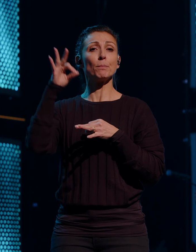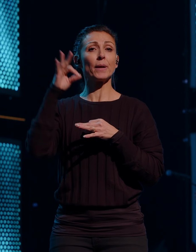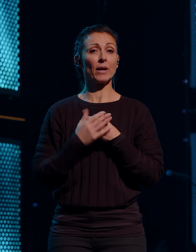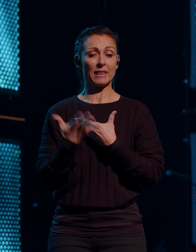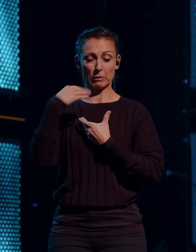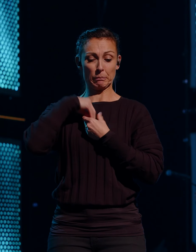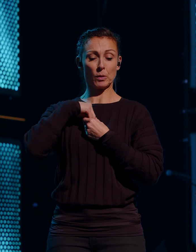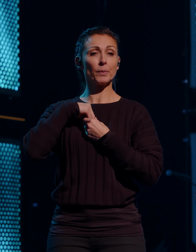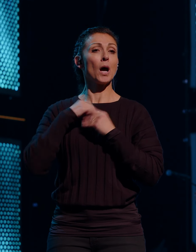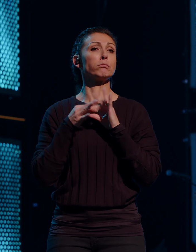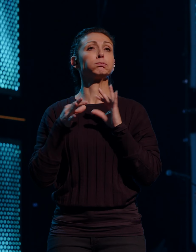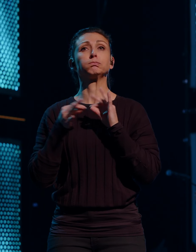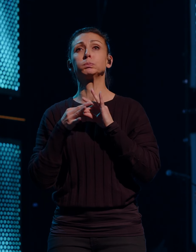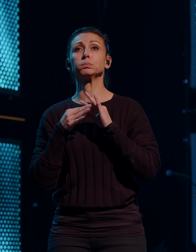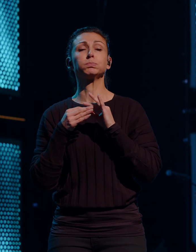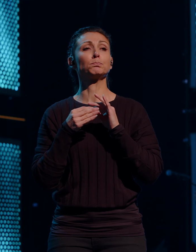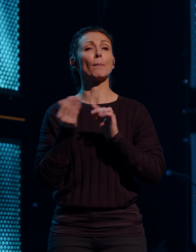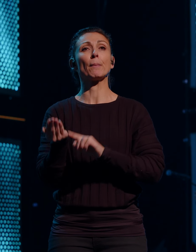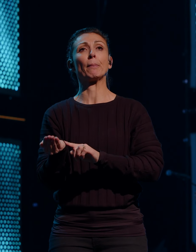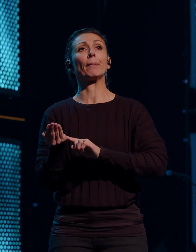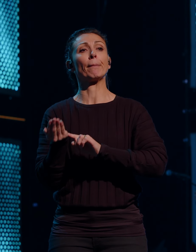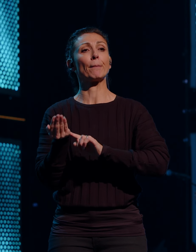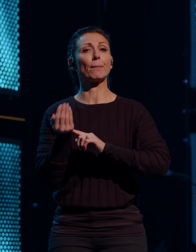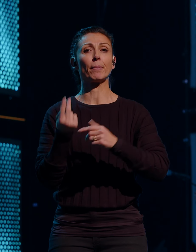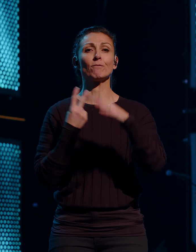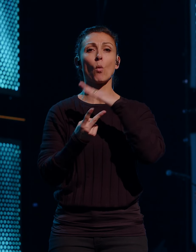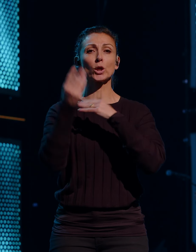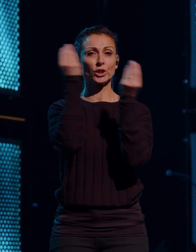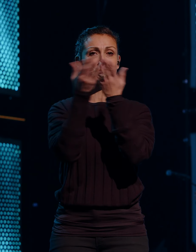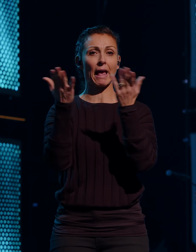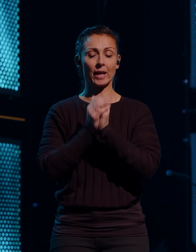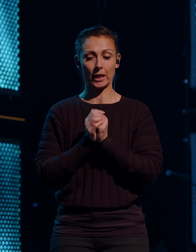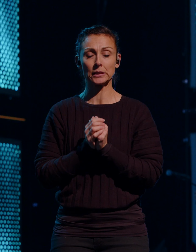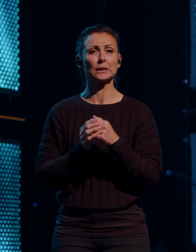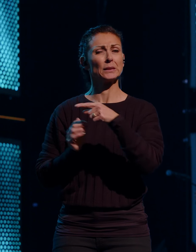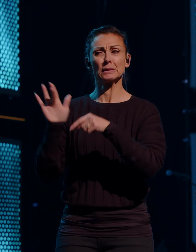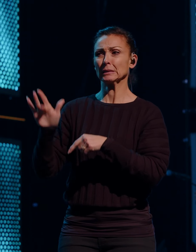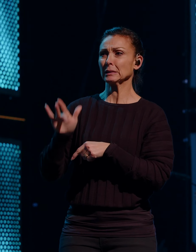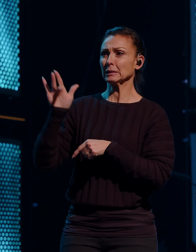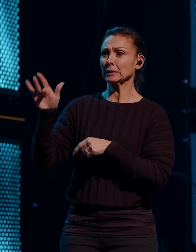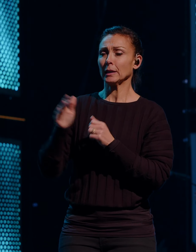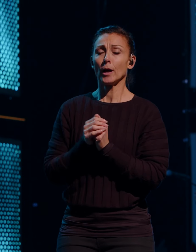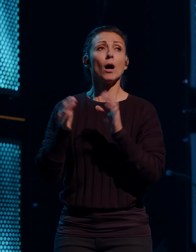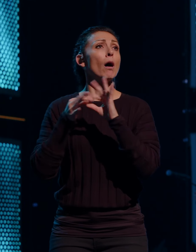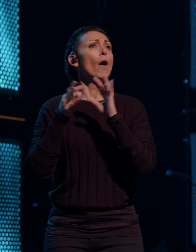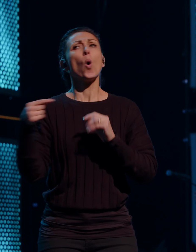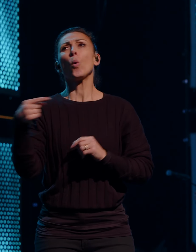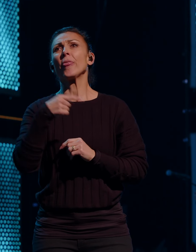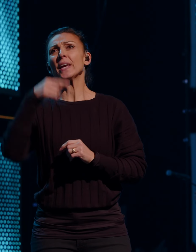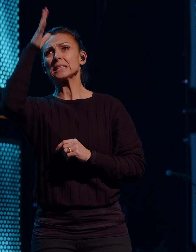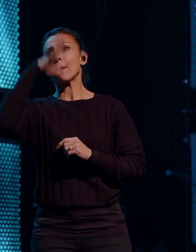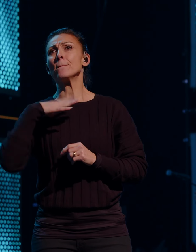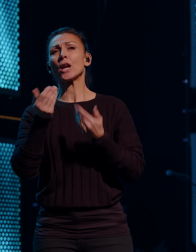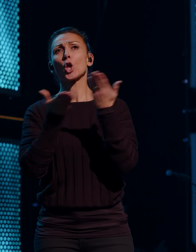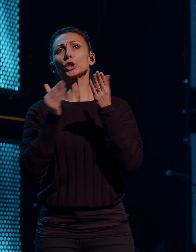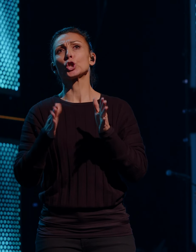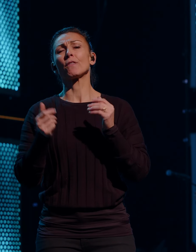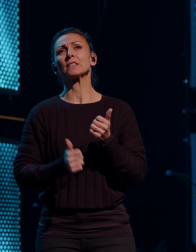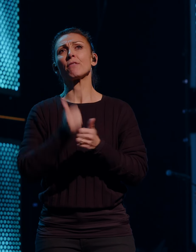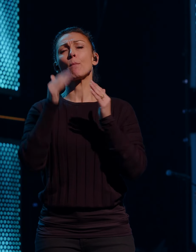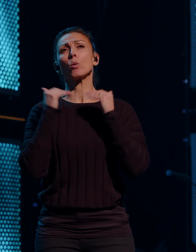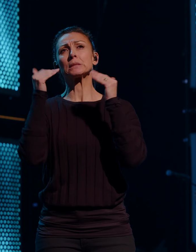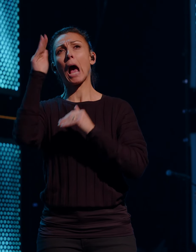telling. She followed Paul and us, crying out, these men are servants of the Most High God who proclaim you the